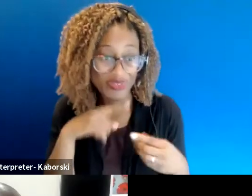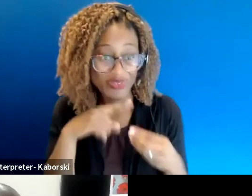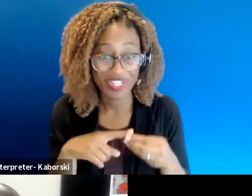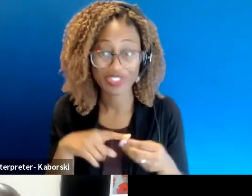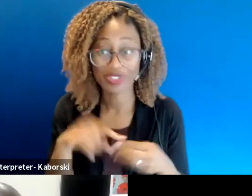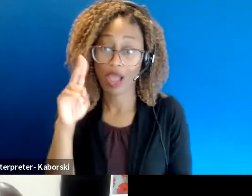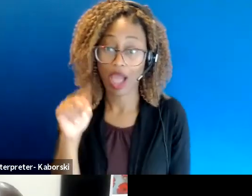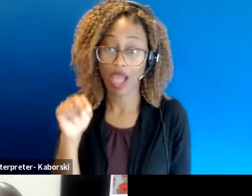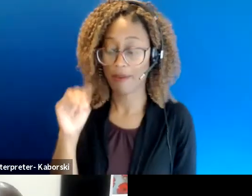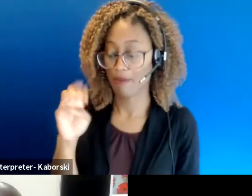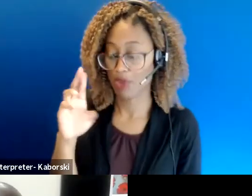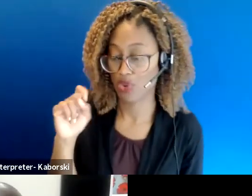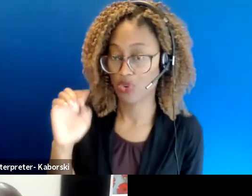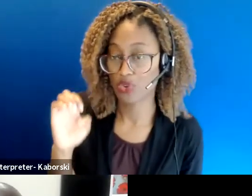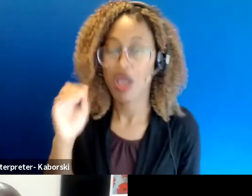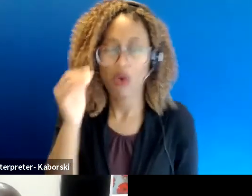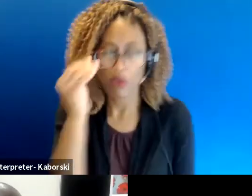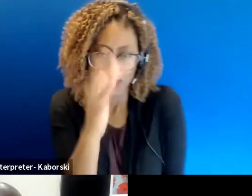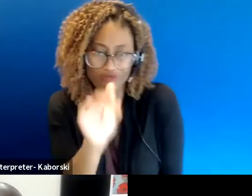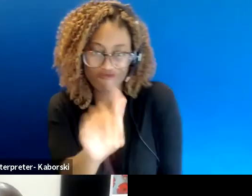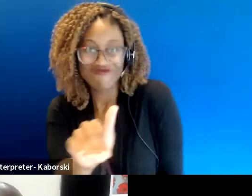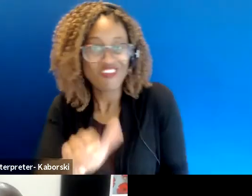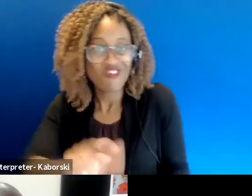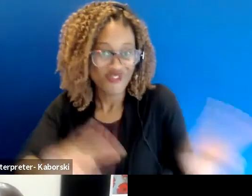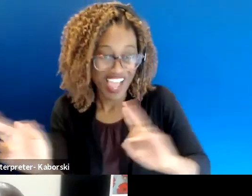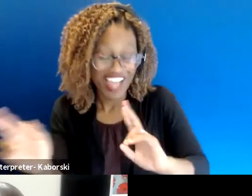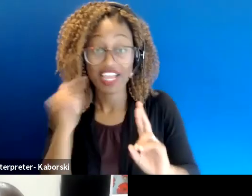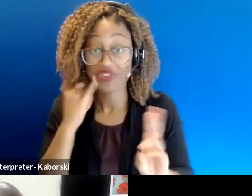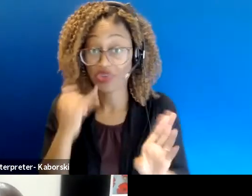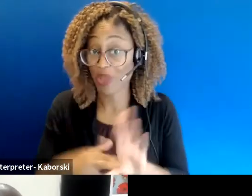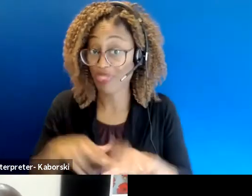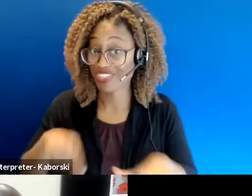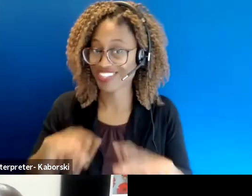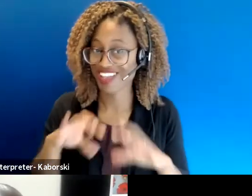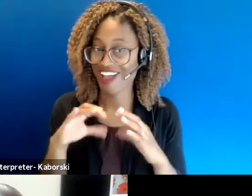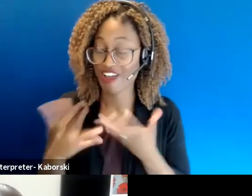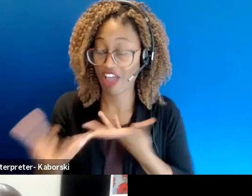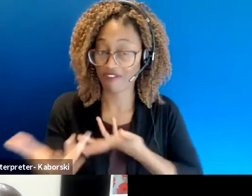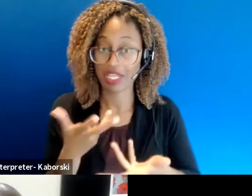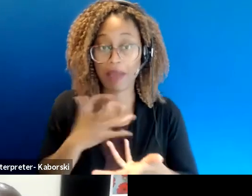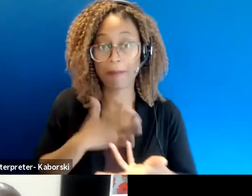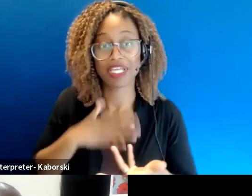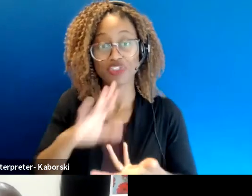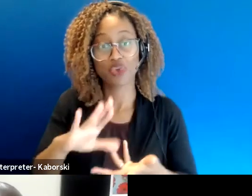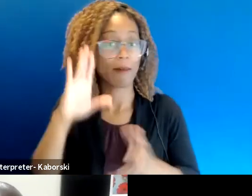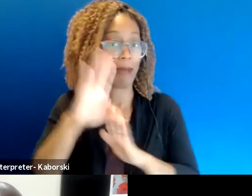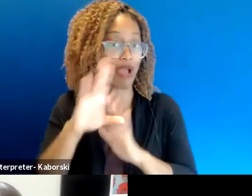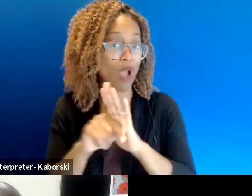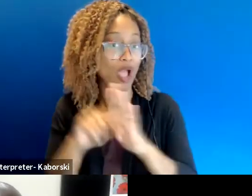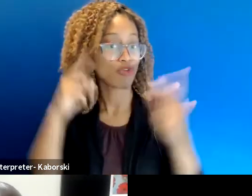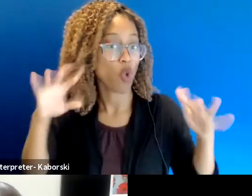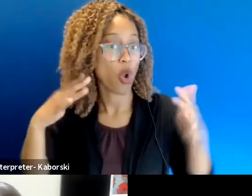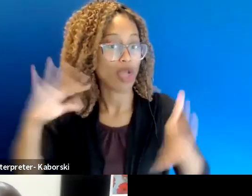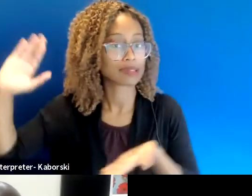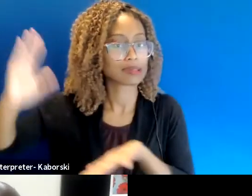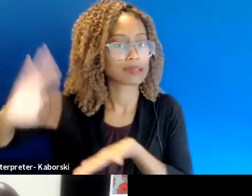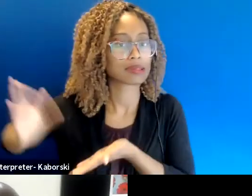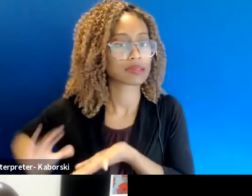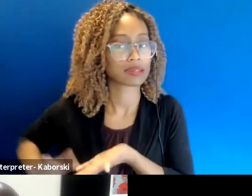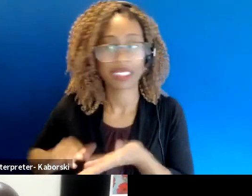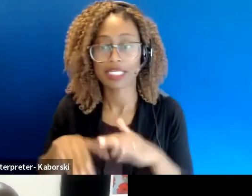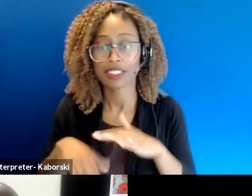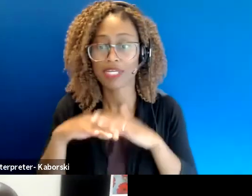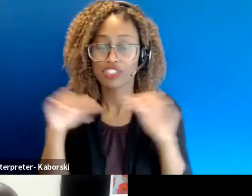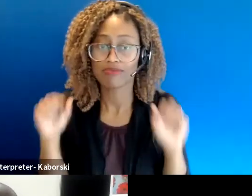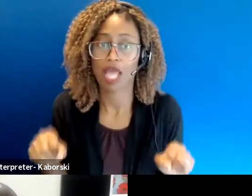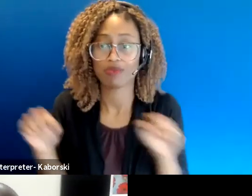you. Remember, if you join into the conversation, please keep all background noise down as much as possible to allow us